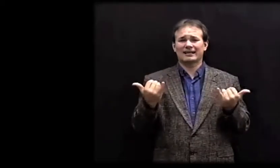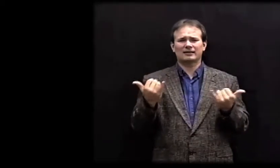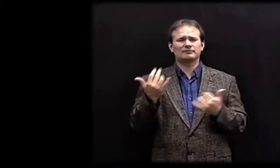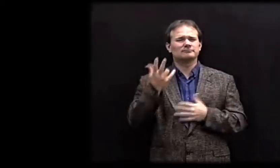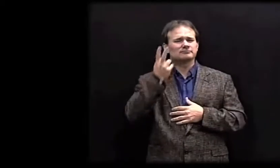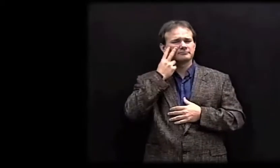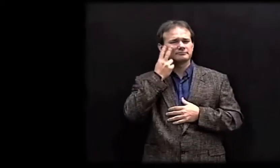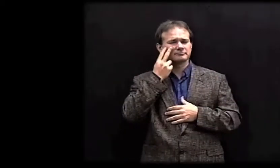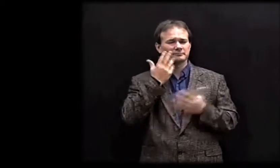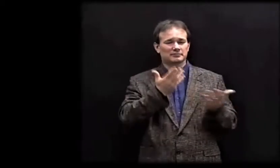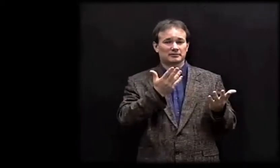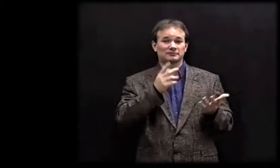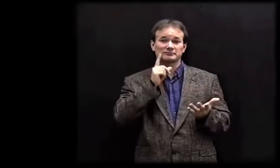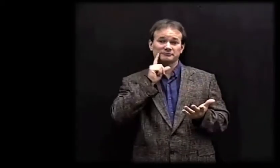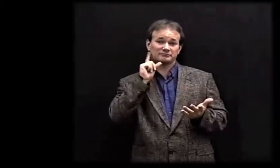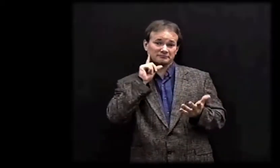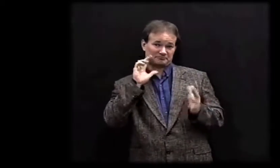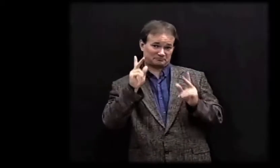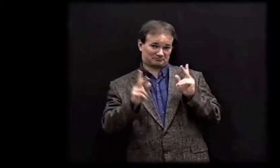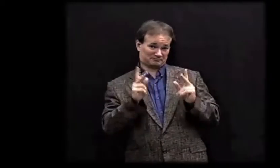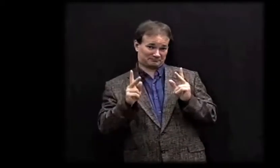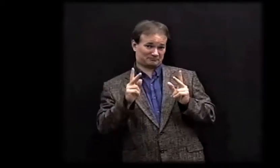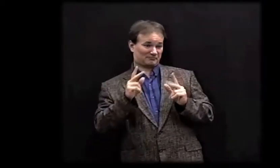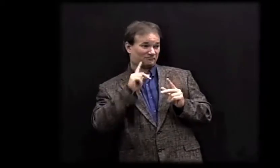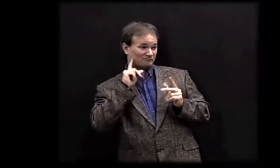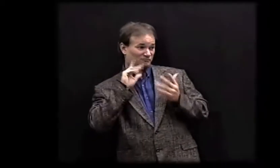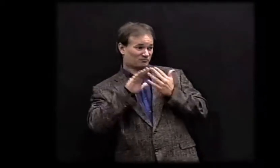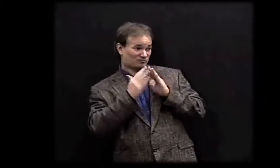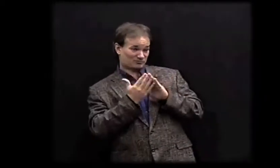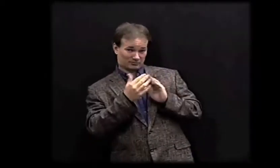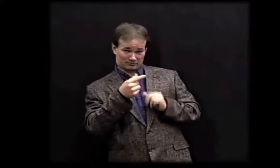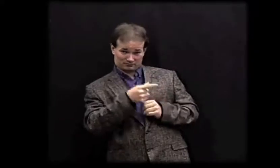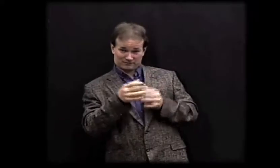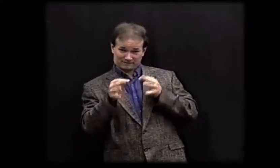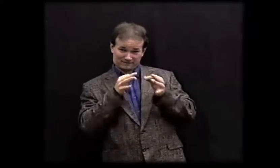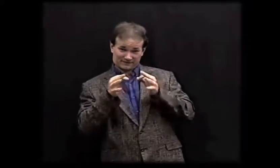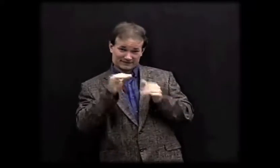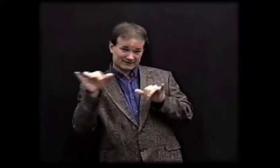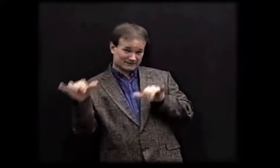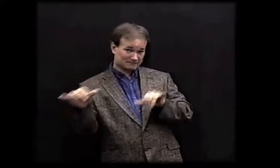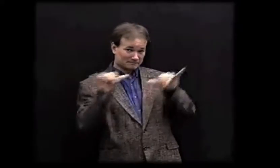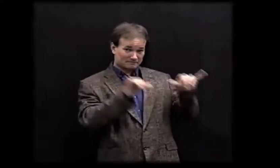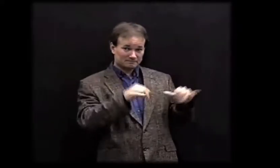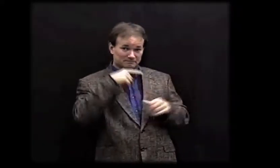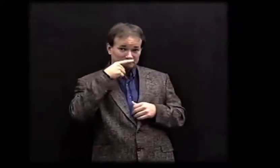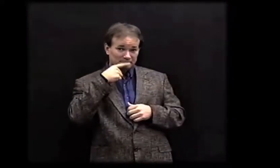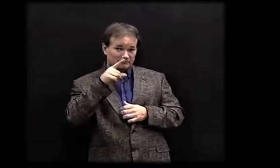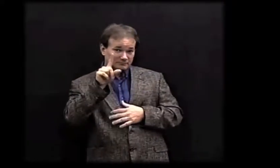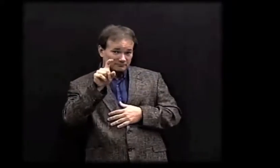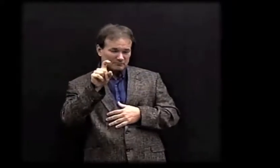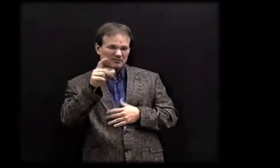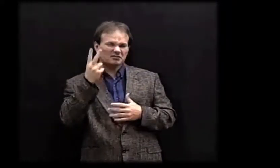and are skilled in. Now you're going to see if deaf people from the deaf community explain bilingualism in the same way.